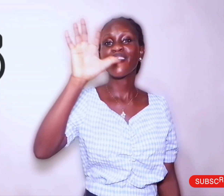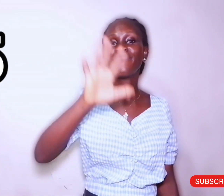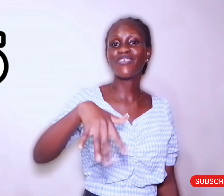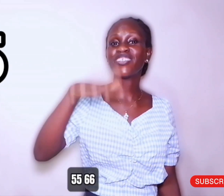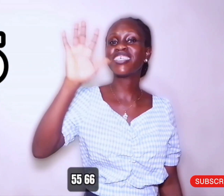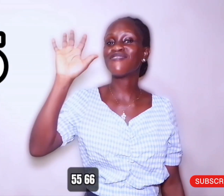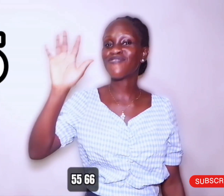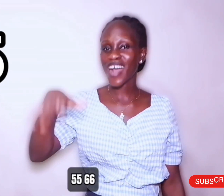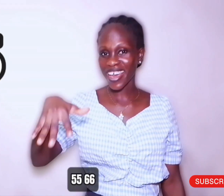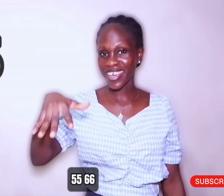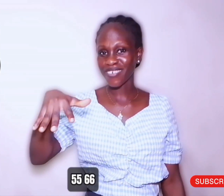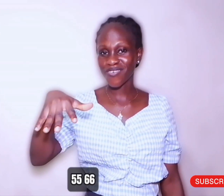55,